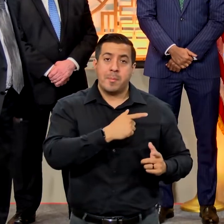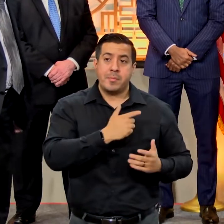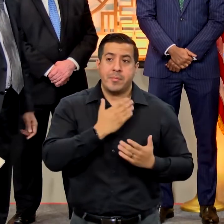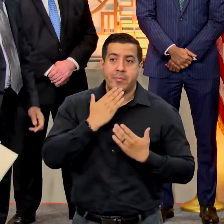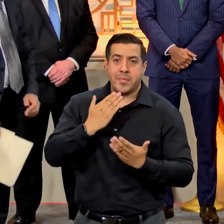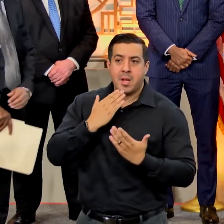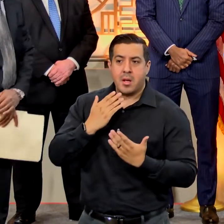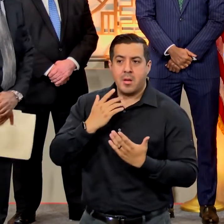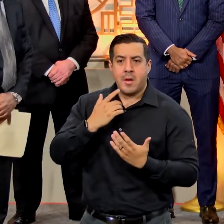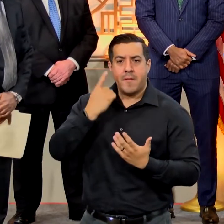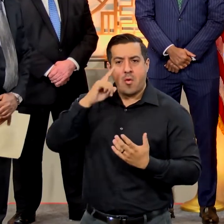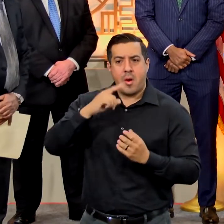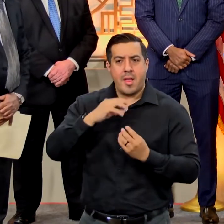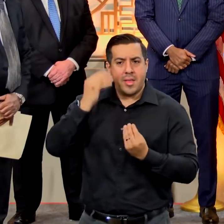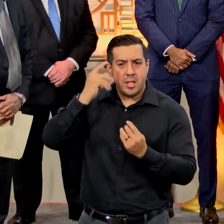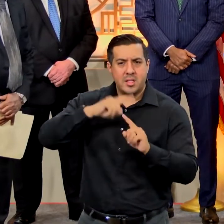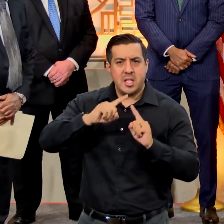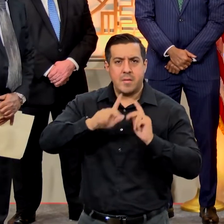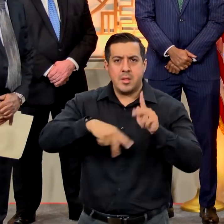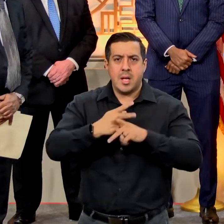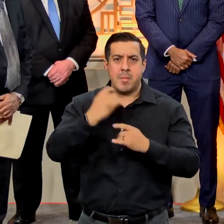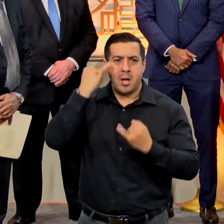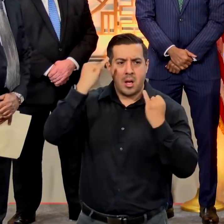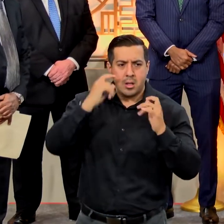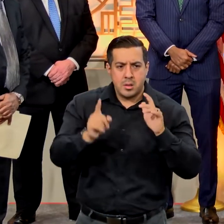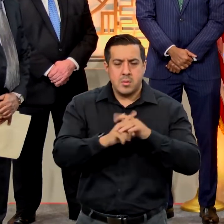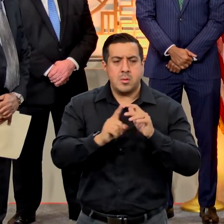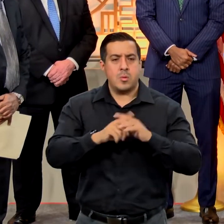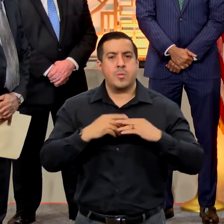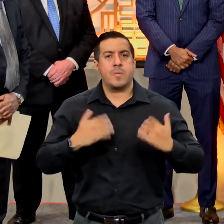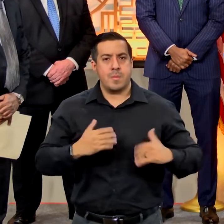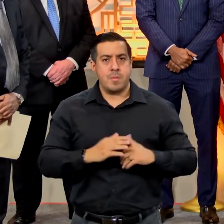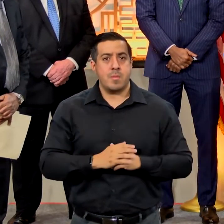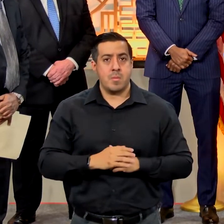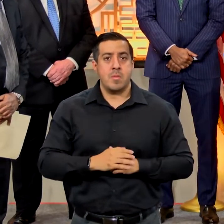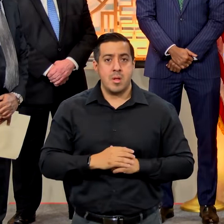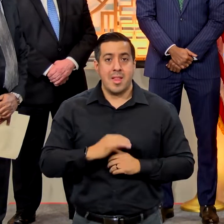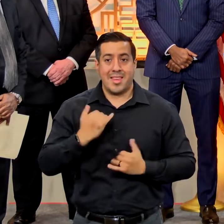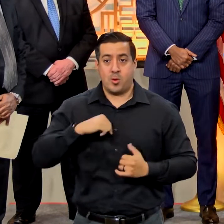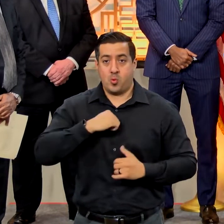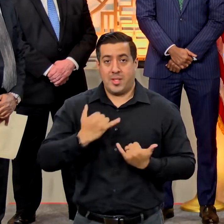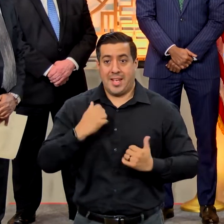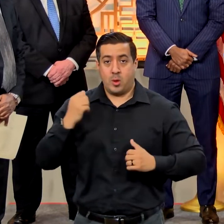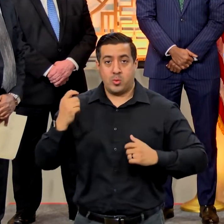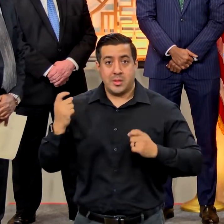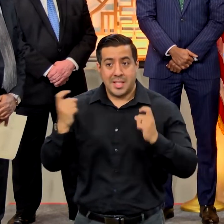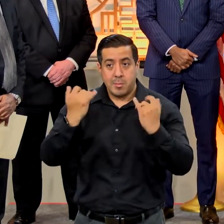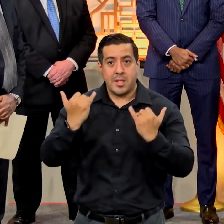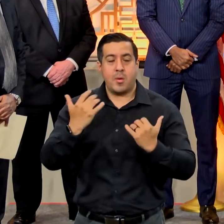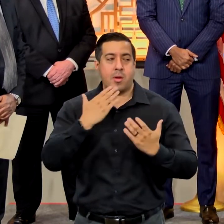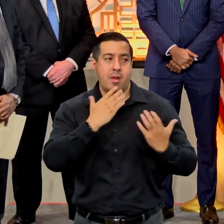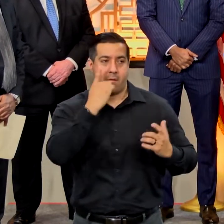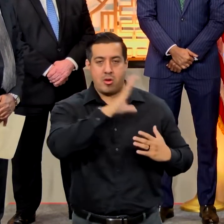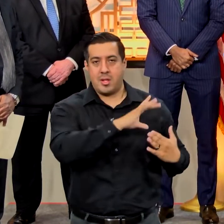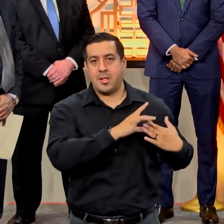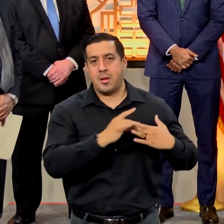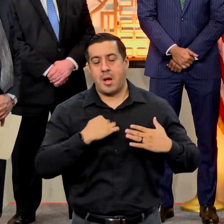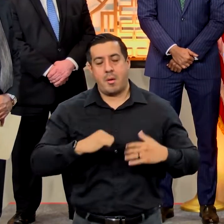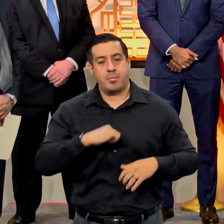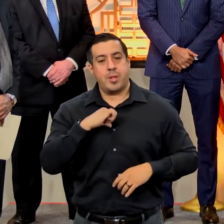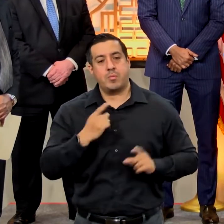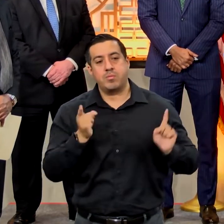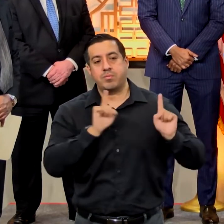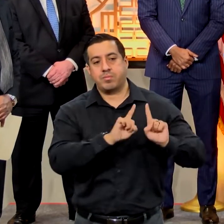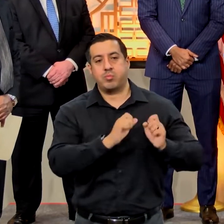the unthinkable. All of what we're celebrating here today are those tenets of your leadership, and I'm so proud to be serving alongside